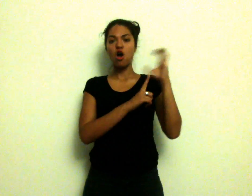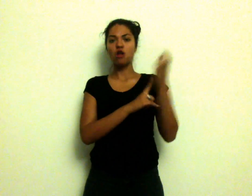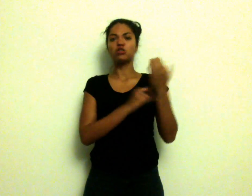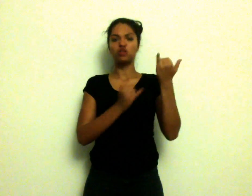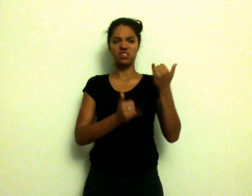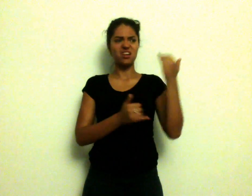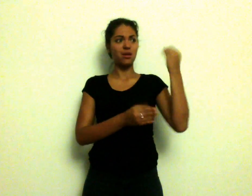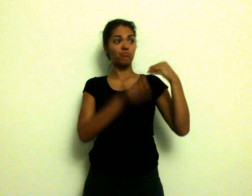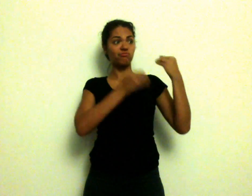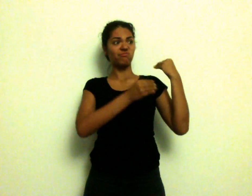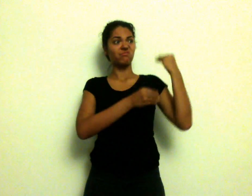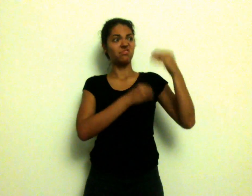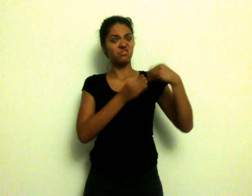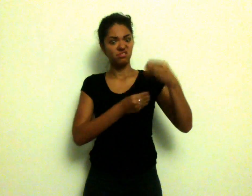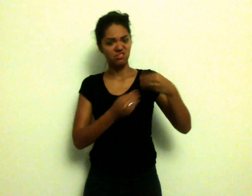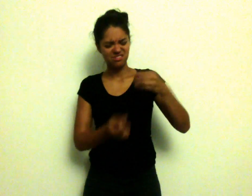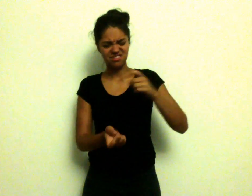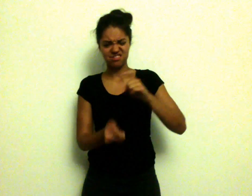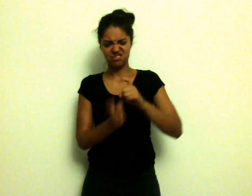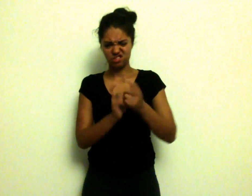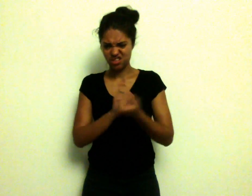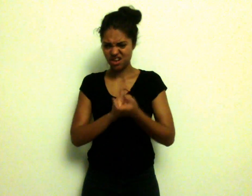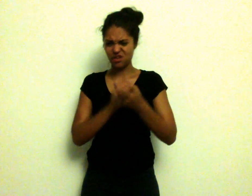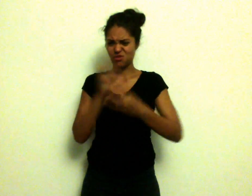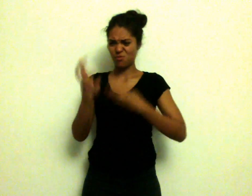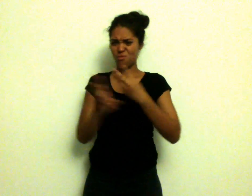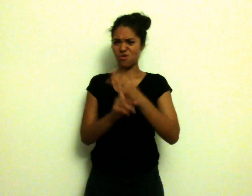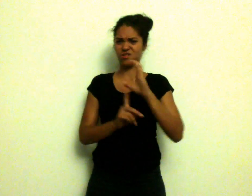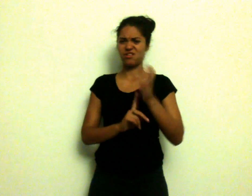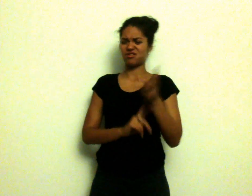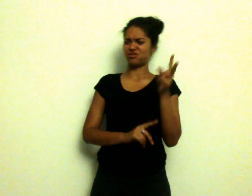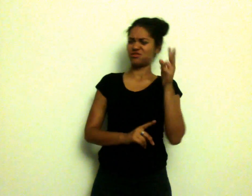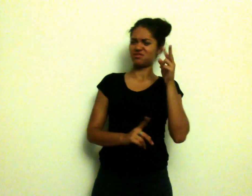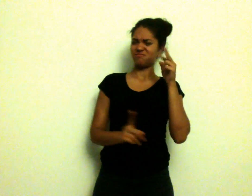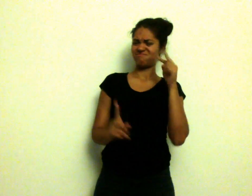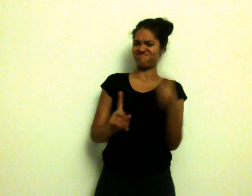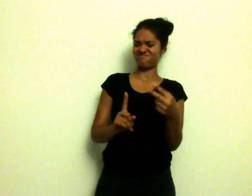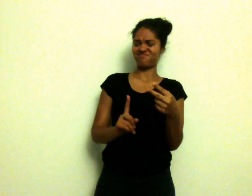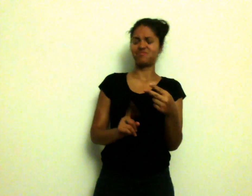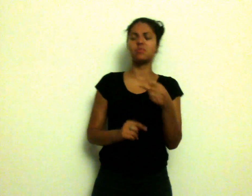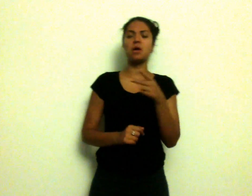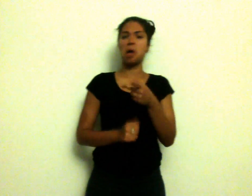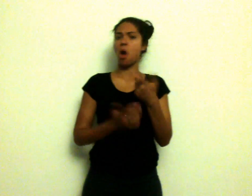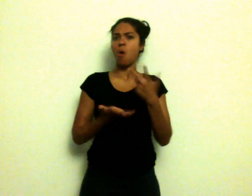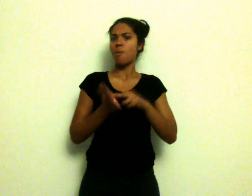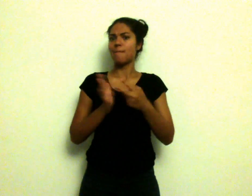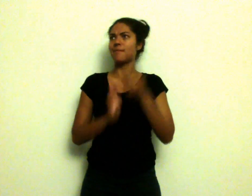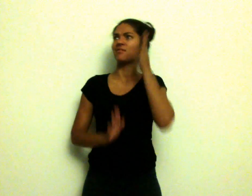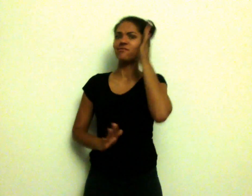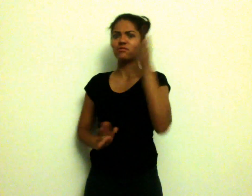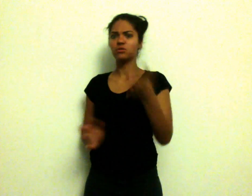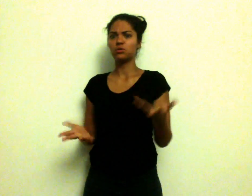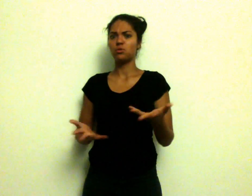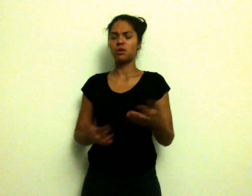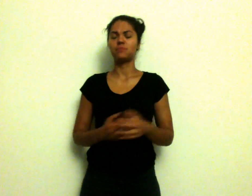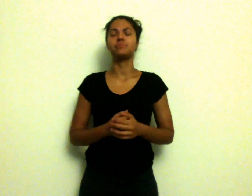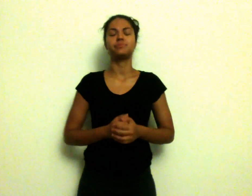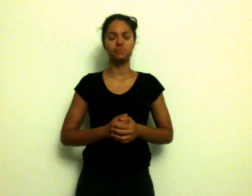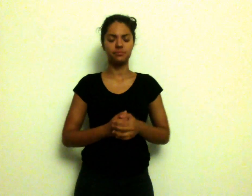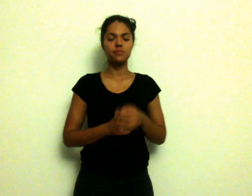Hello and welcome to Let My People Think with author and apologist Ravi Zacharias. This week we're listening to the conclusion of a message